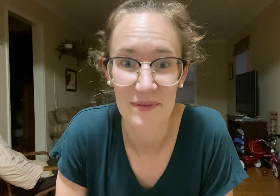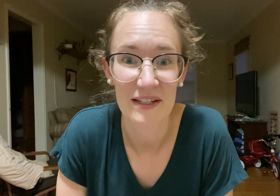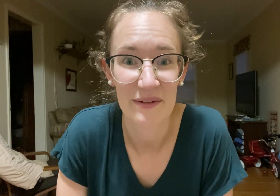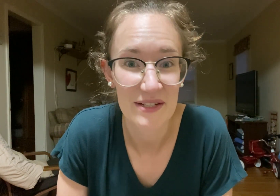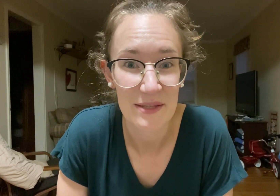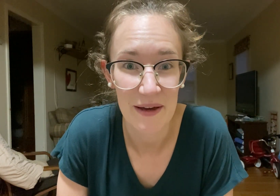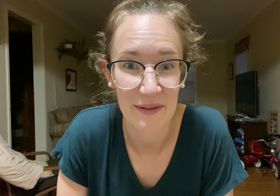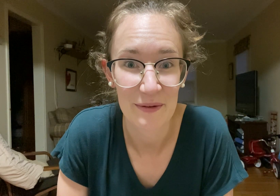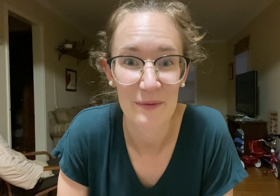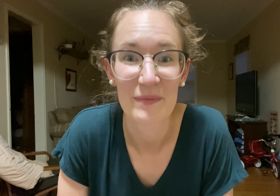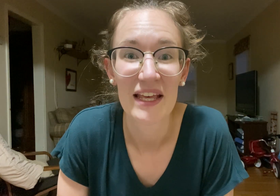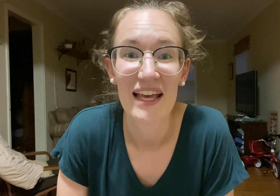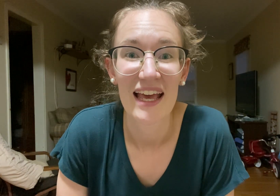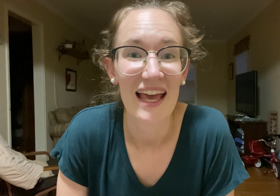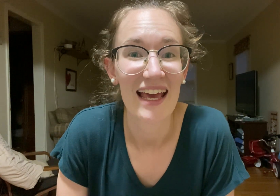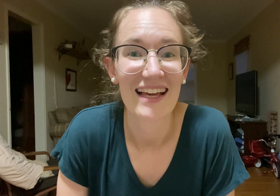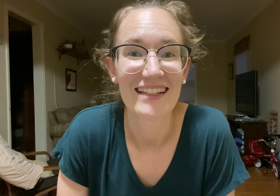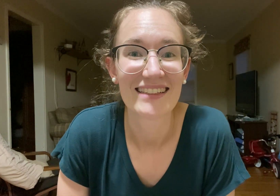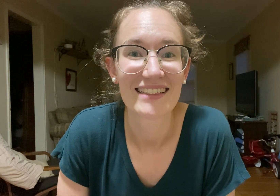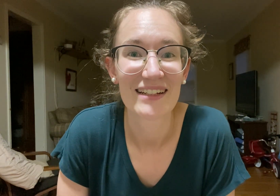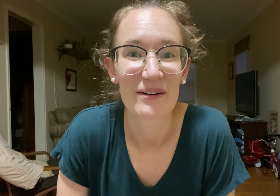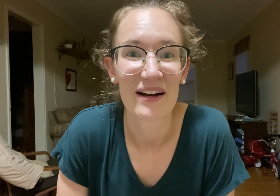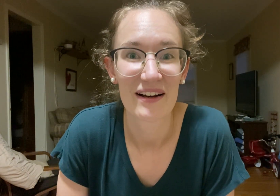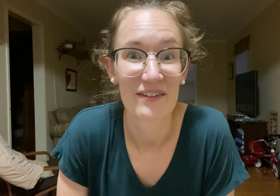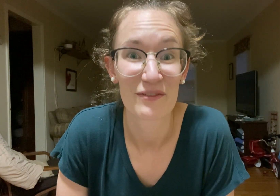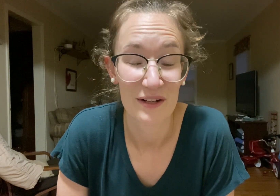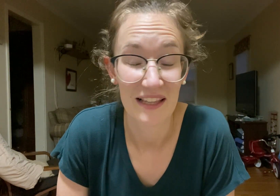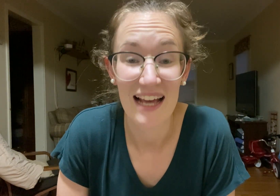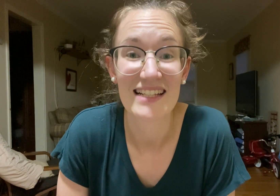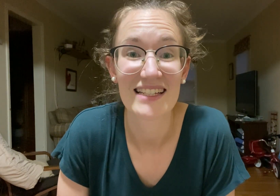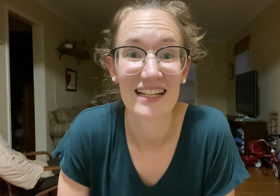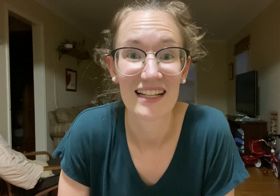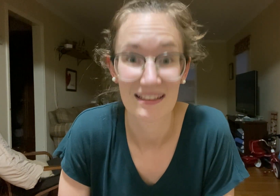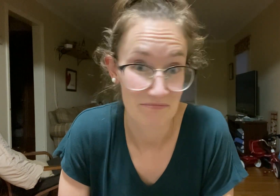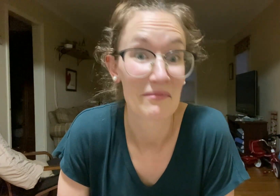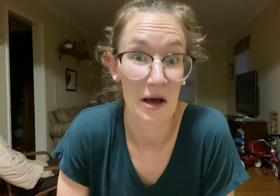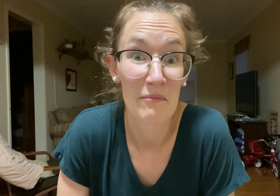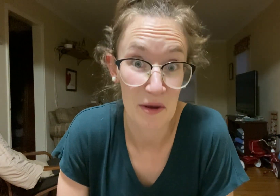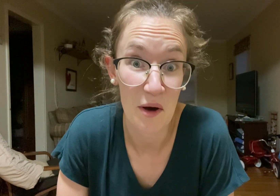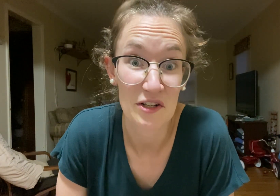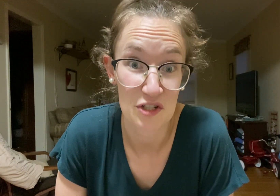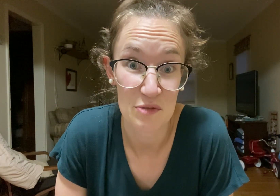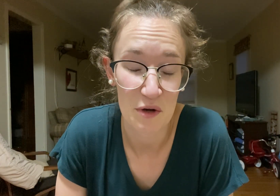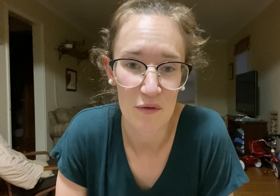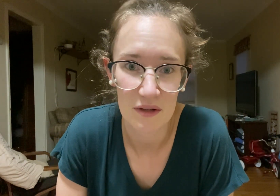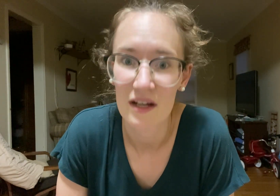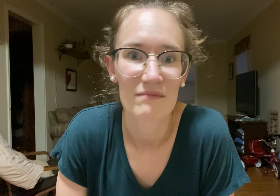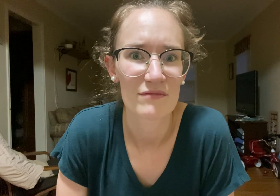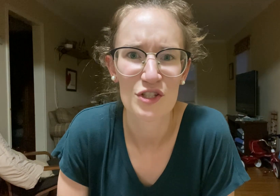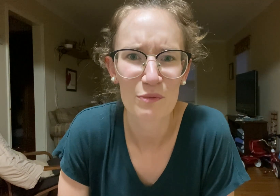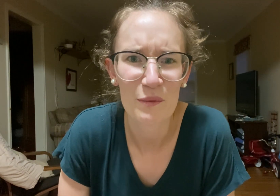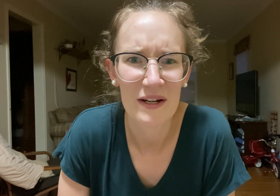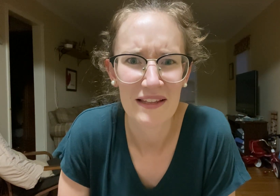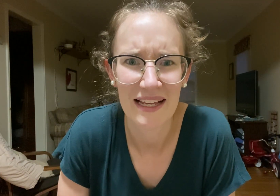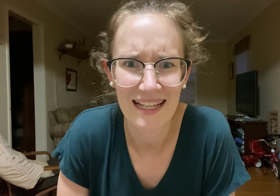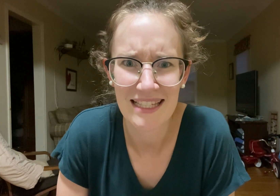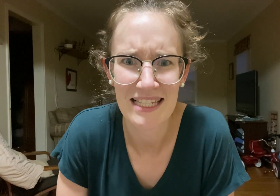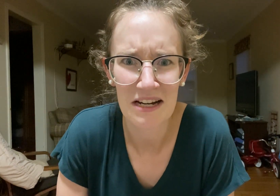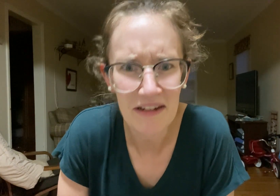husband. I went to the bathroom and realized my water just broke. Super weird that it started